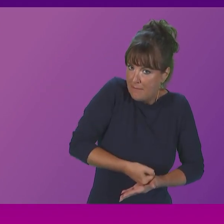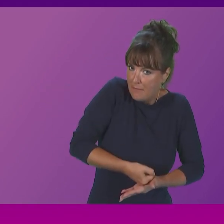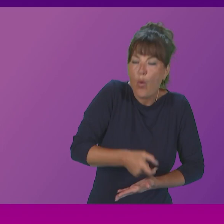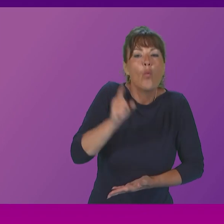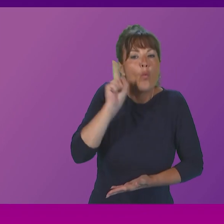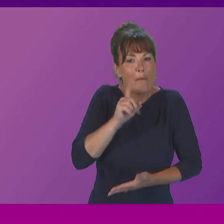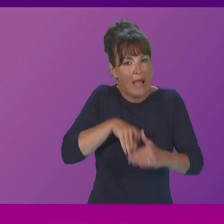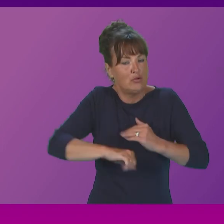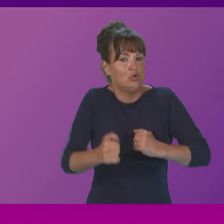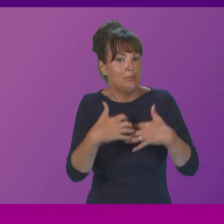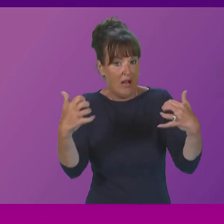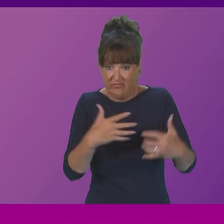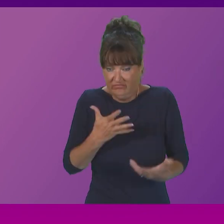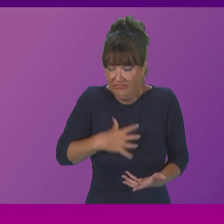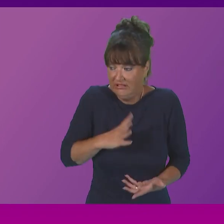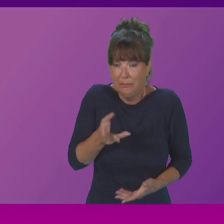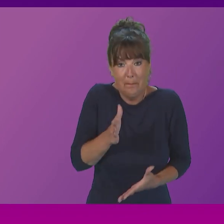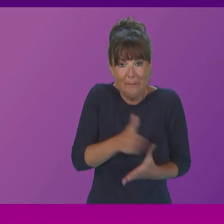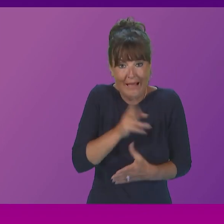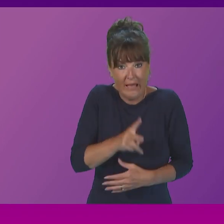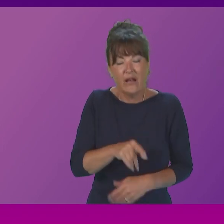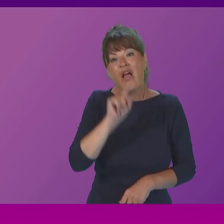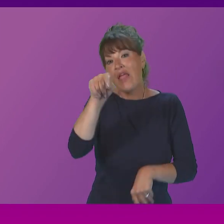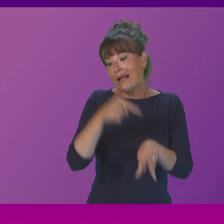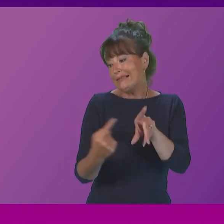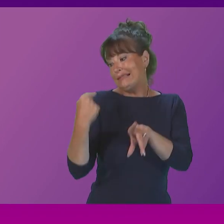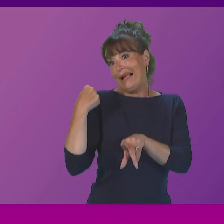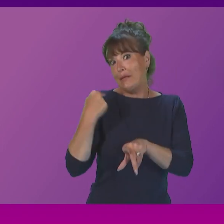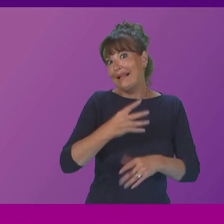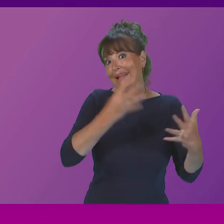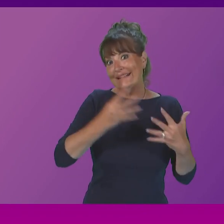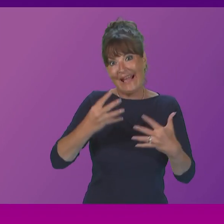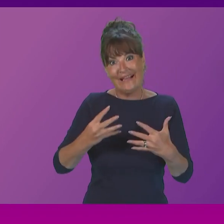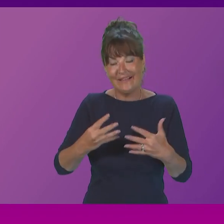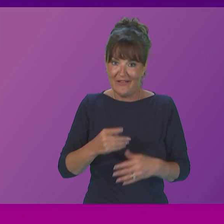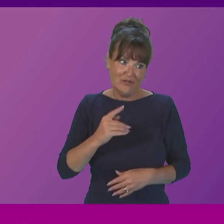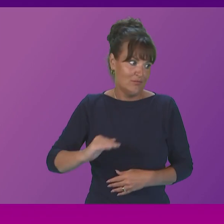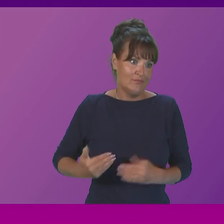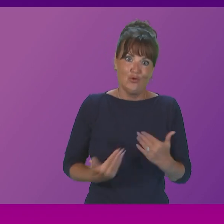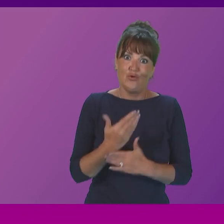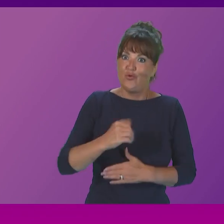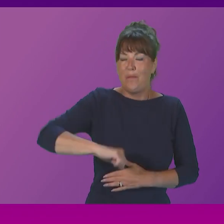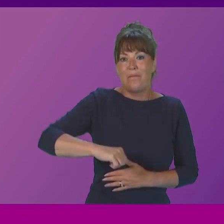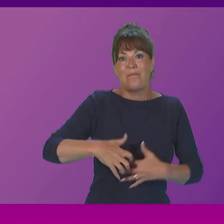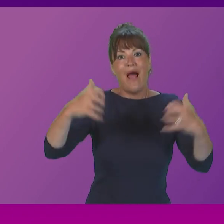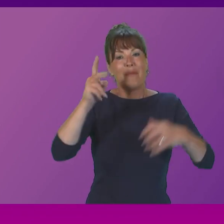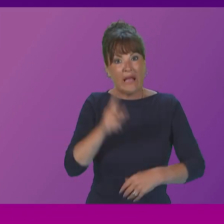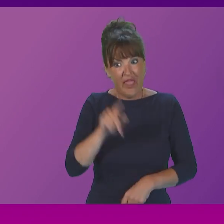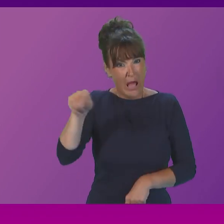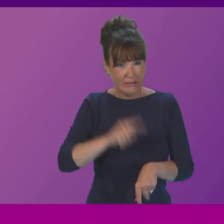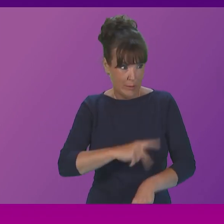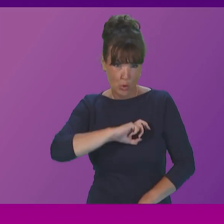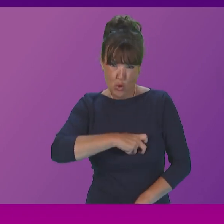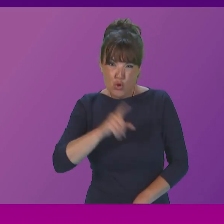Parliament. When the Parliament was first reconvened in 1999, there was a huge push by trade union